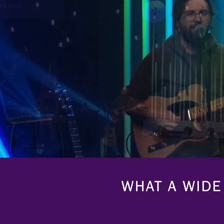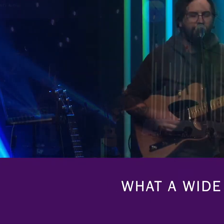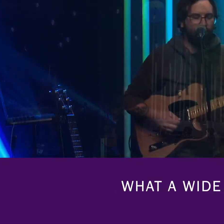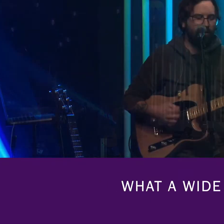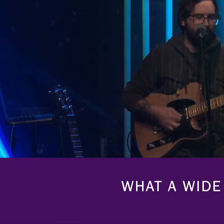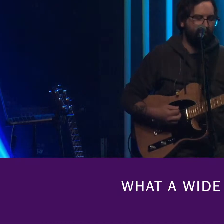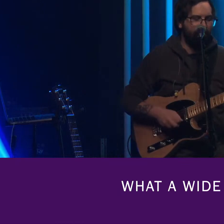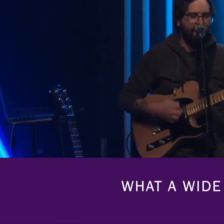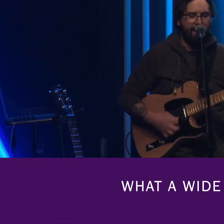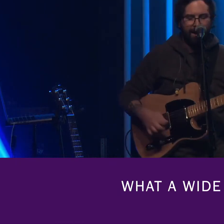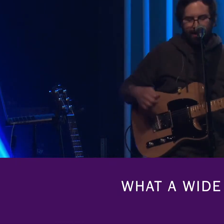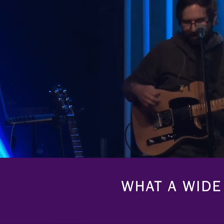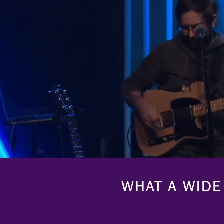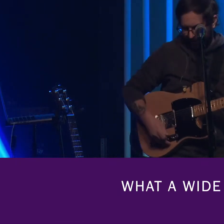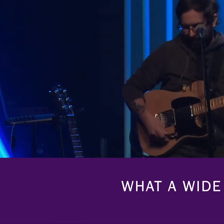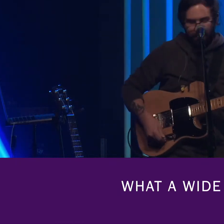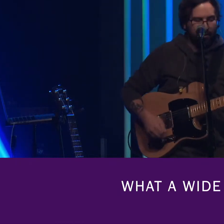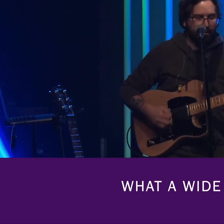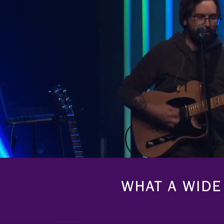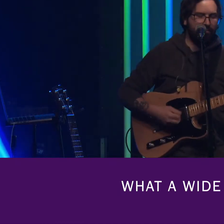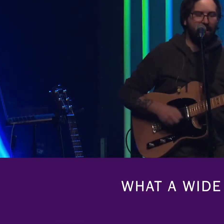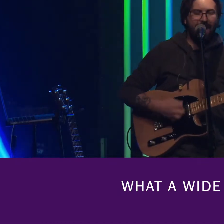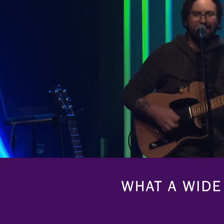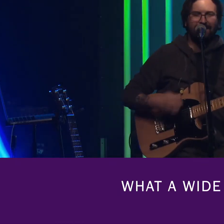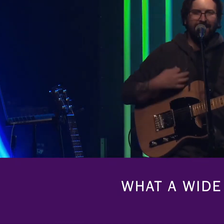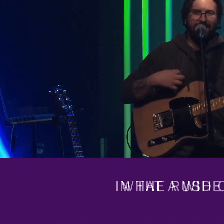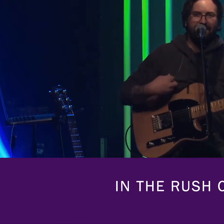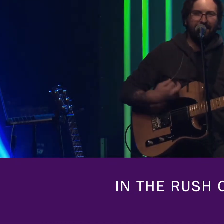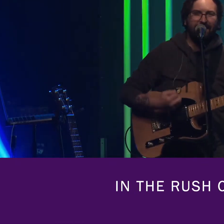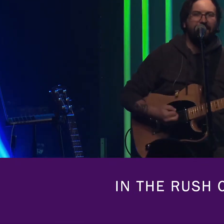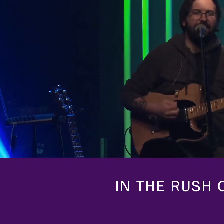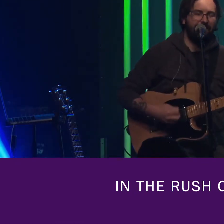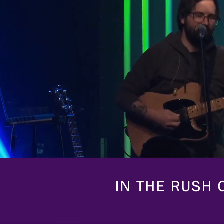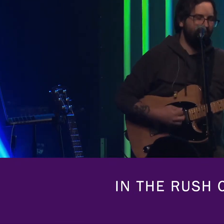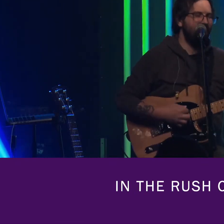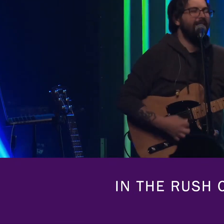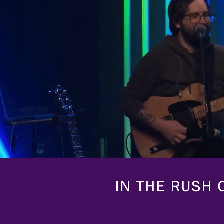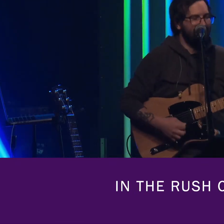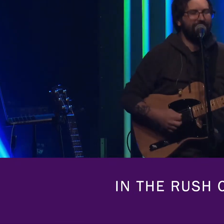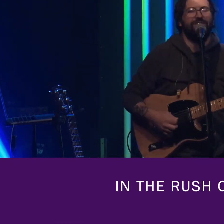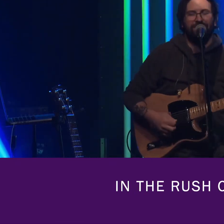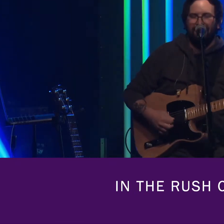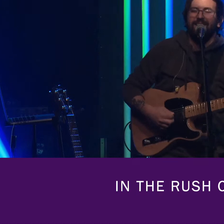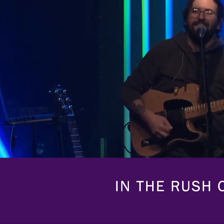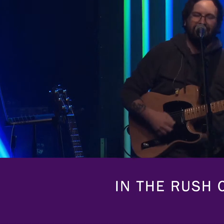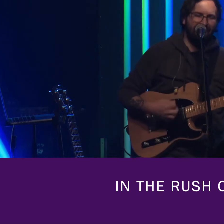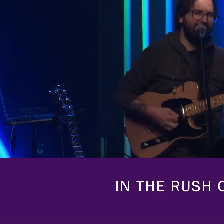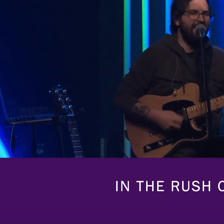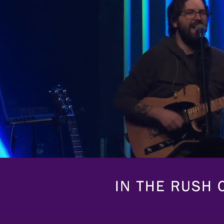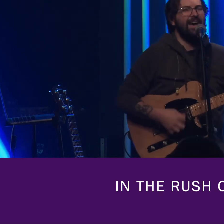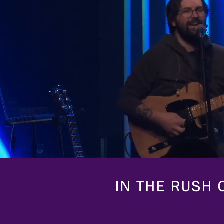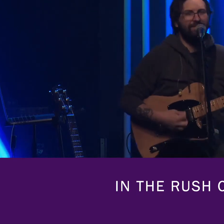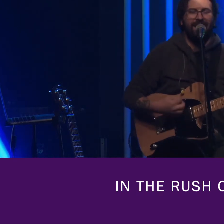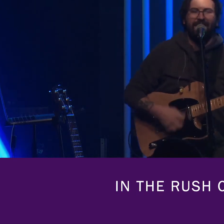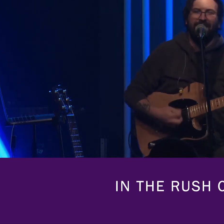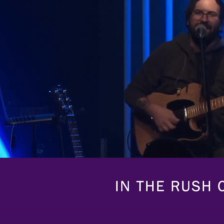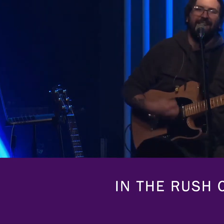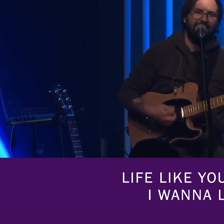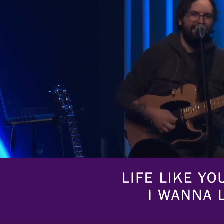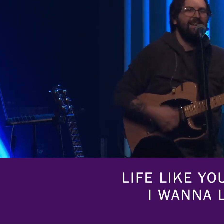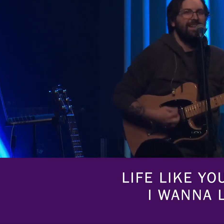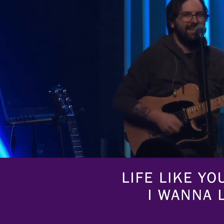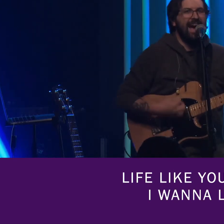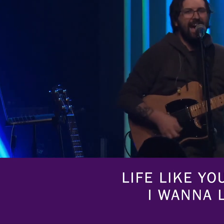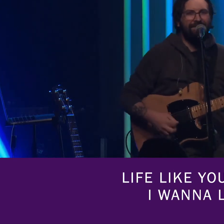now. What a wide horizon and a rush of